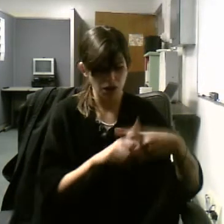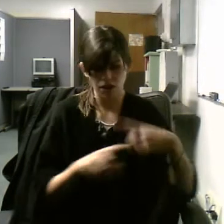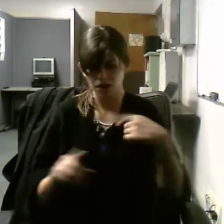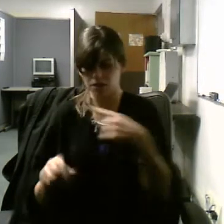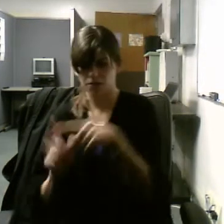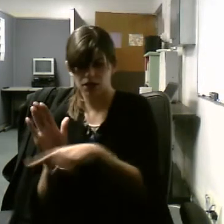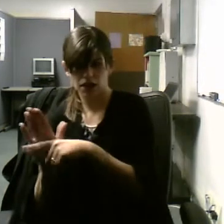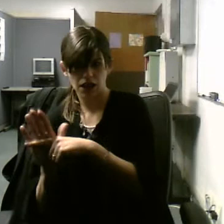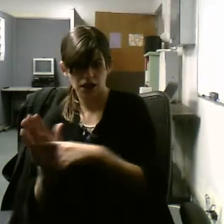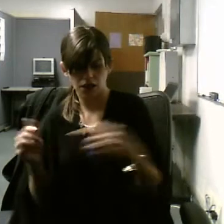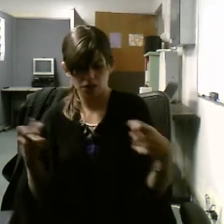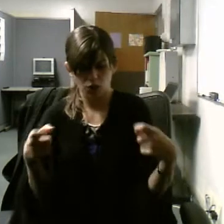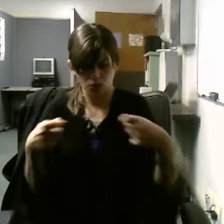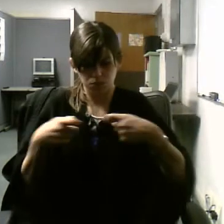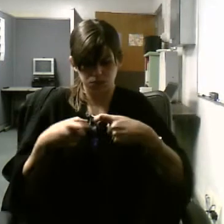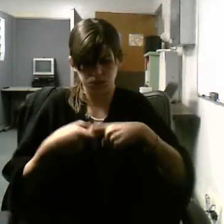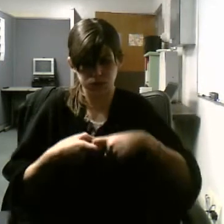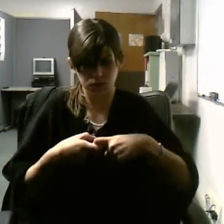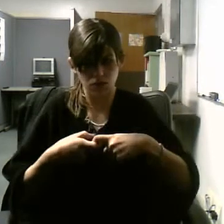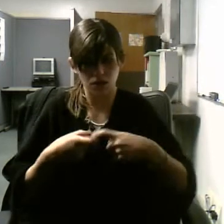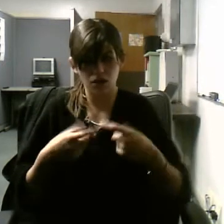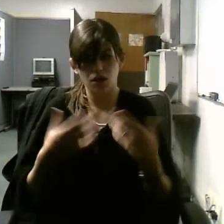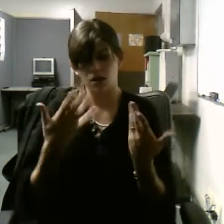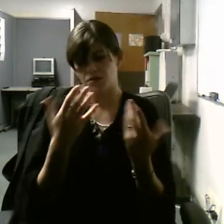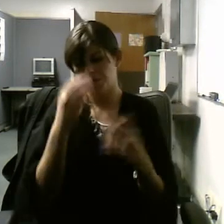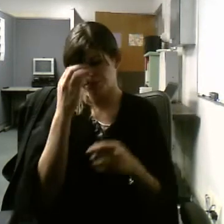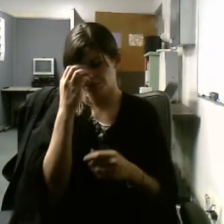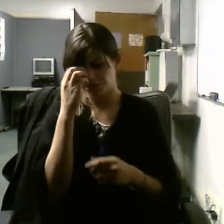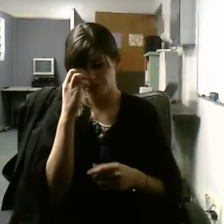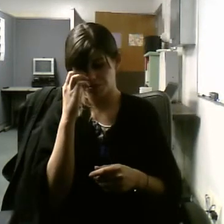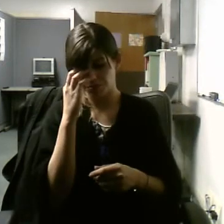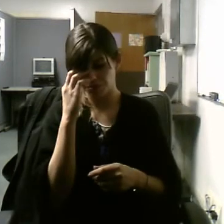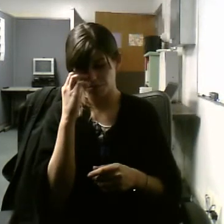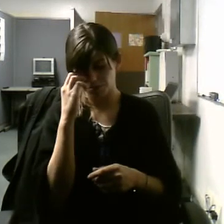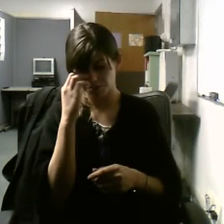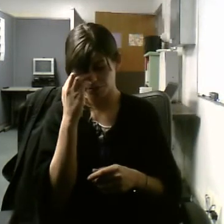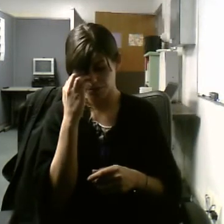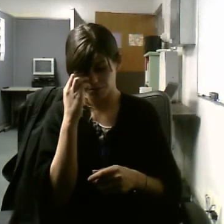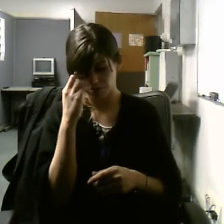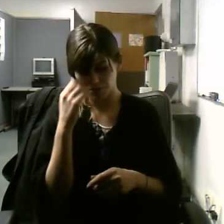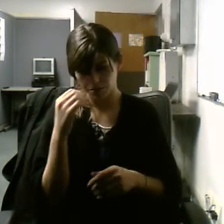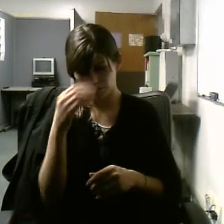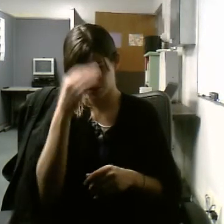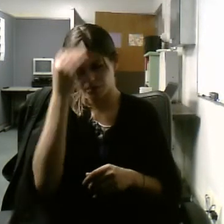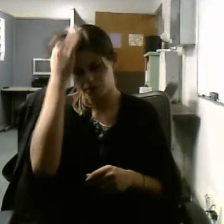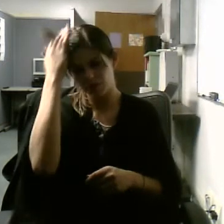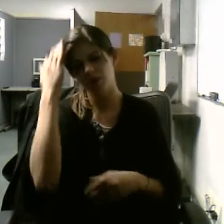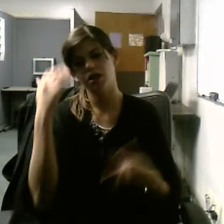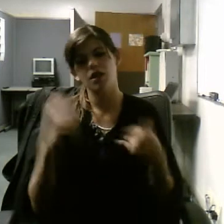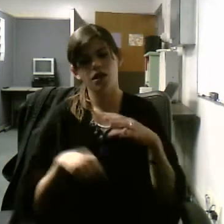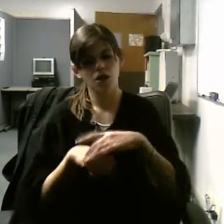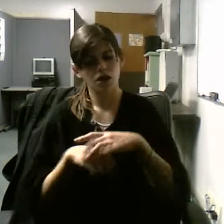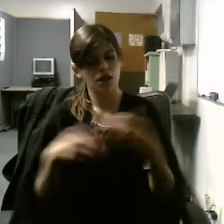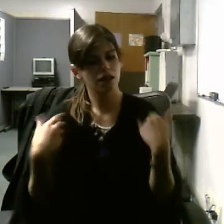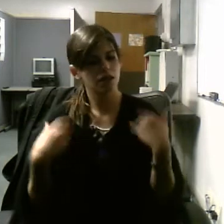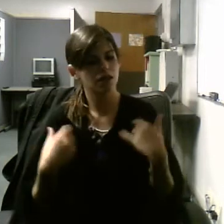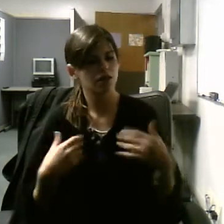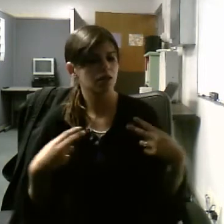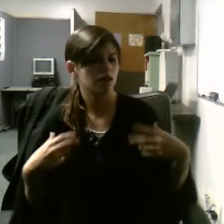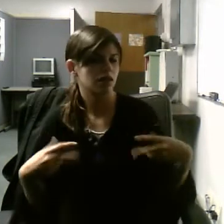Another way we can look at Earth is by dividing it into layers based on physical properties. So instead of looking at what elements are found